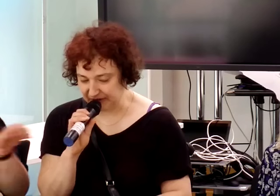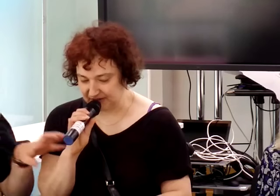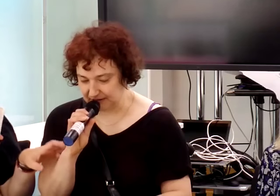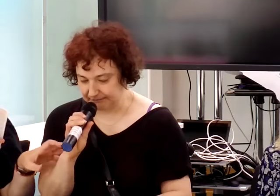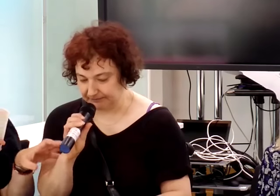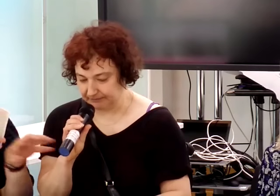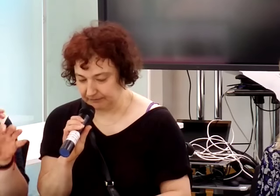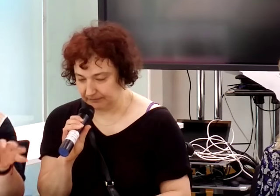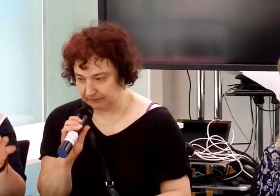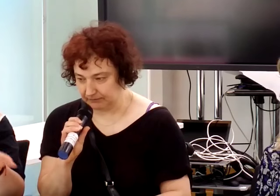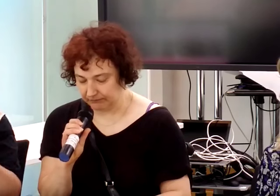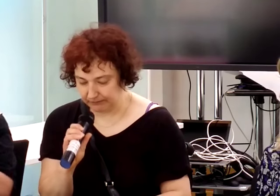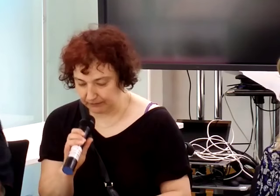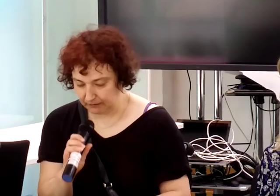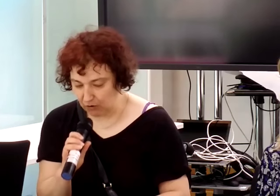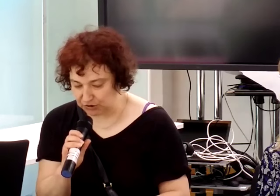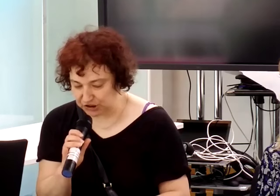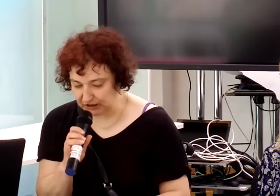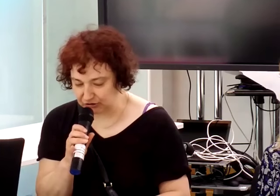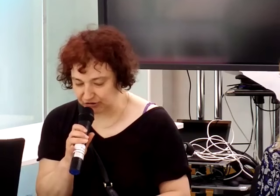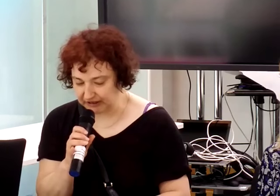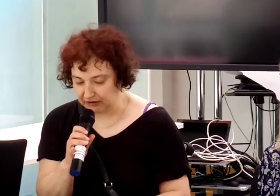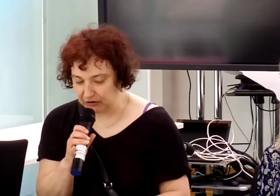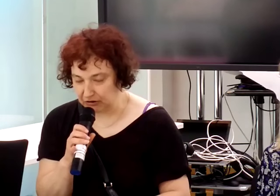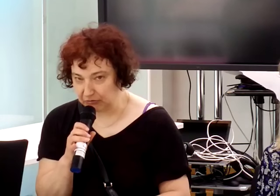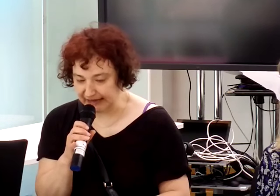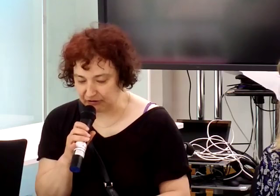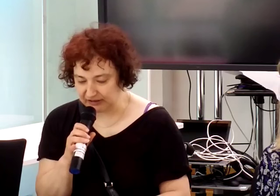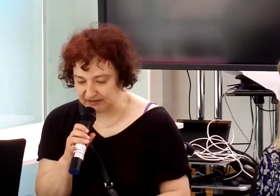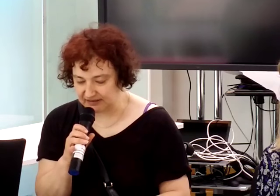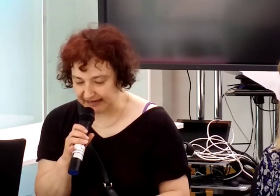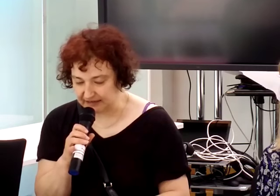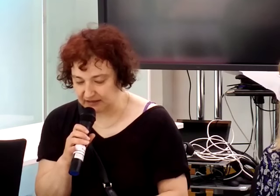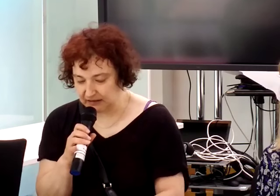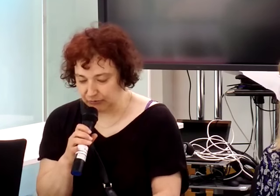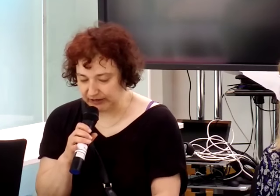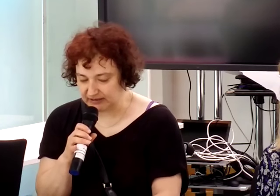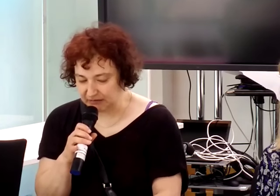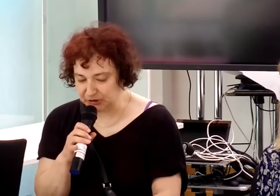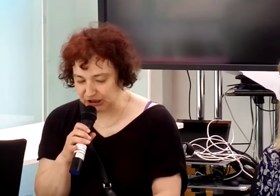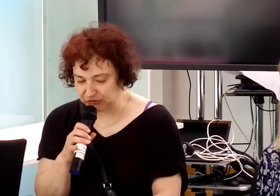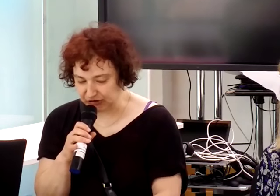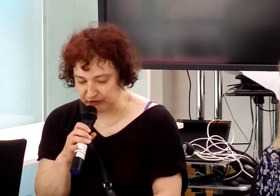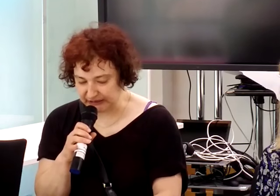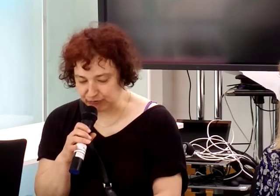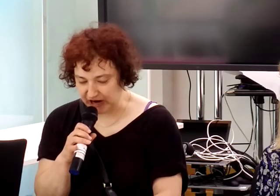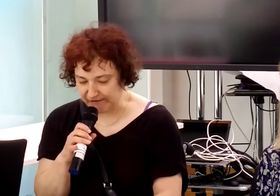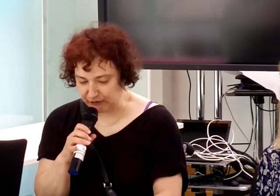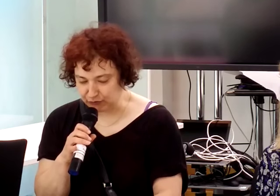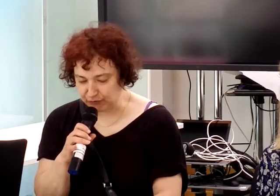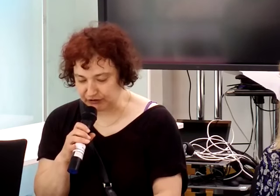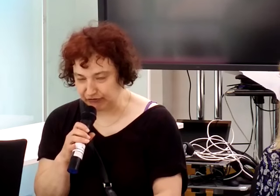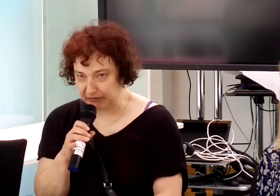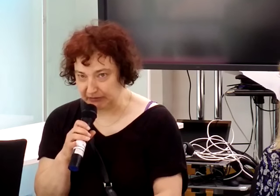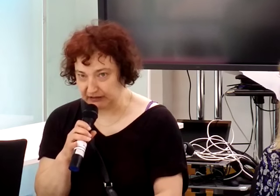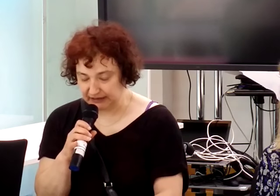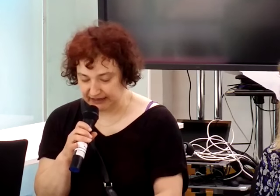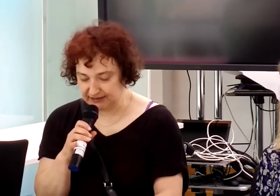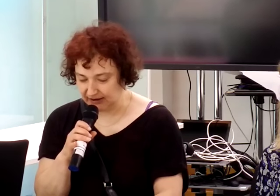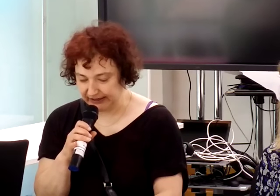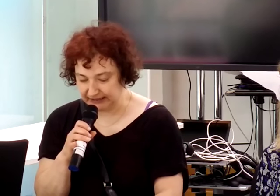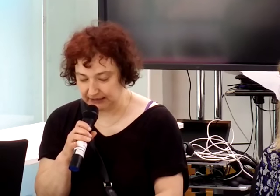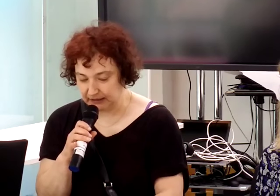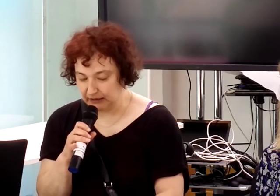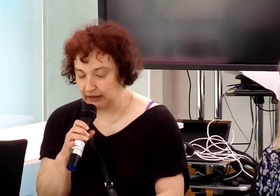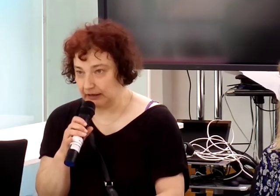drug experiments on children without consent, where some children were deprived of proper